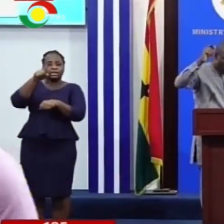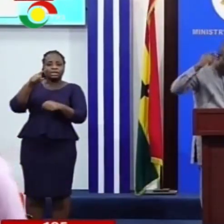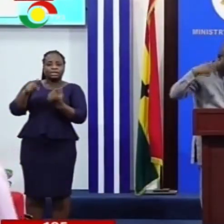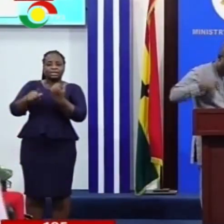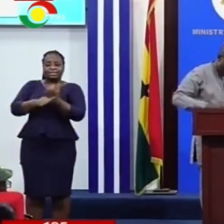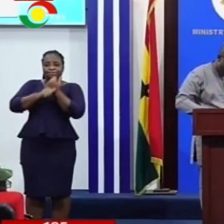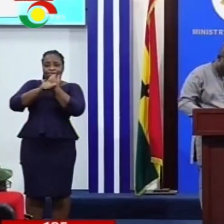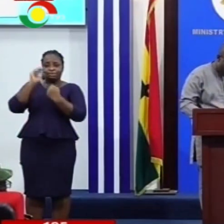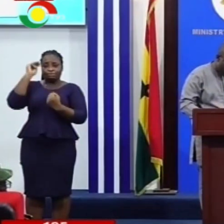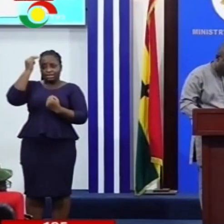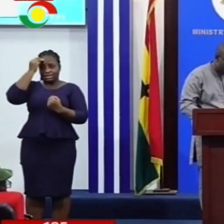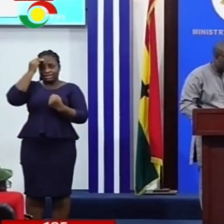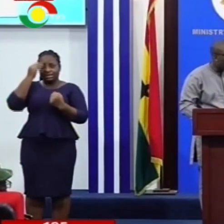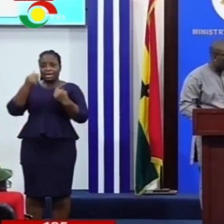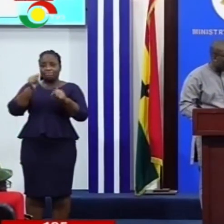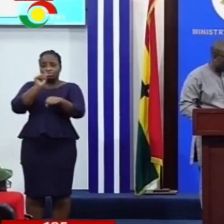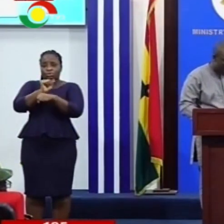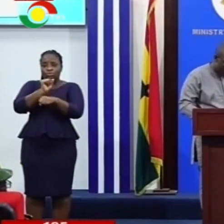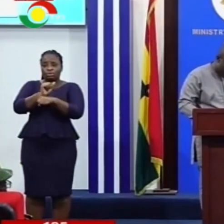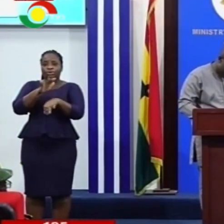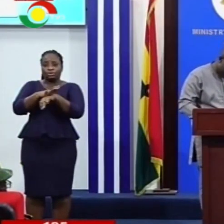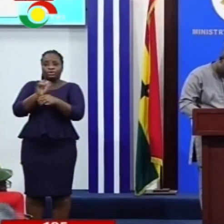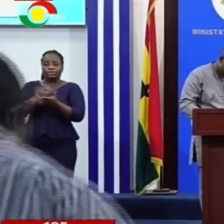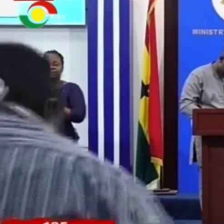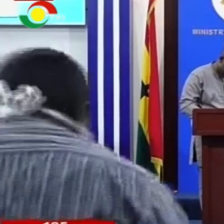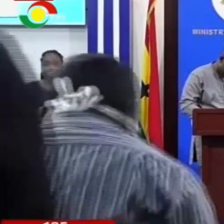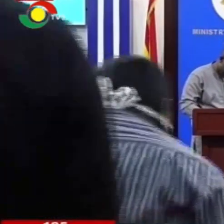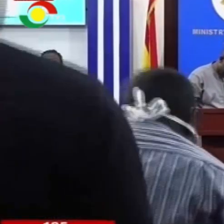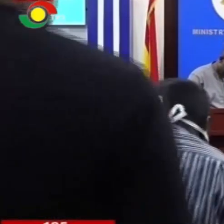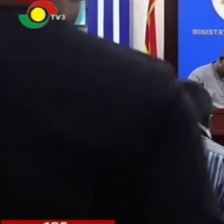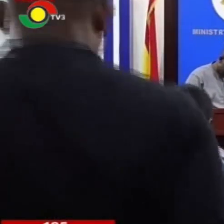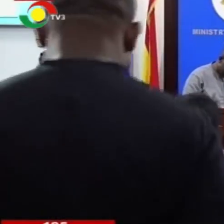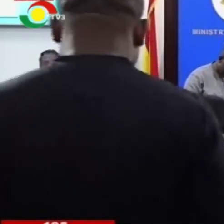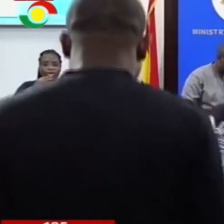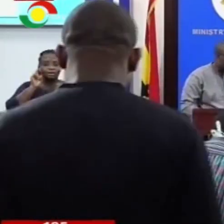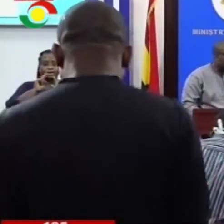so that you can provide a response to that when we are done. Yes, sir. Thank you, Honorable.